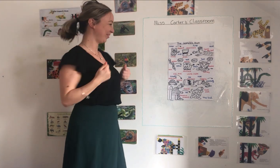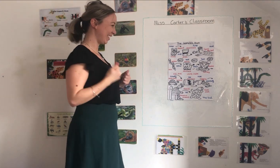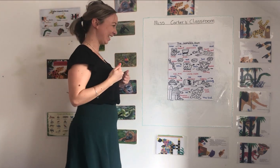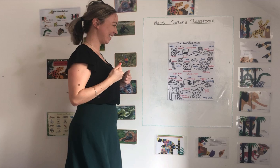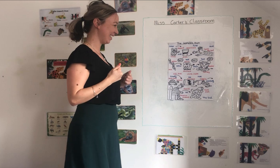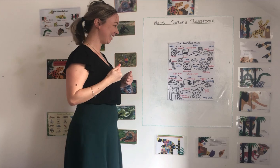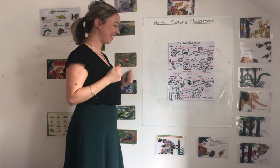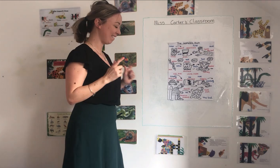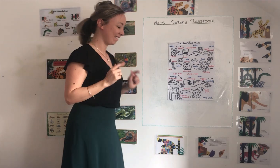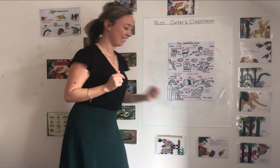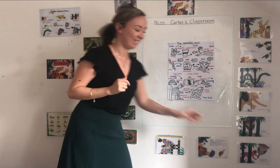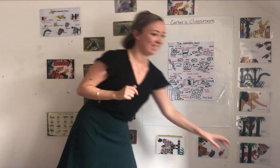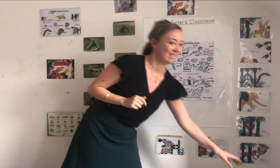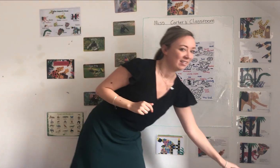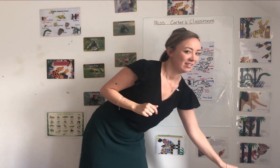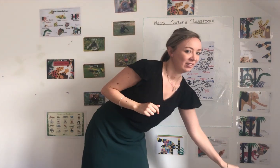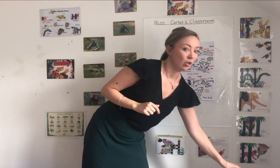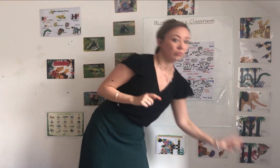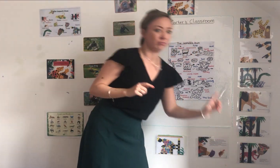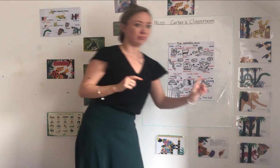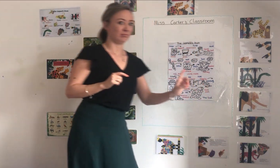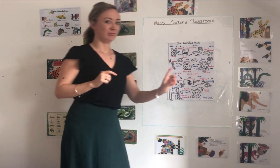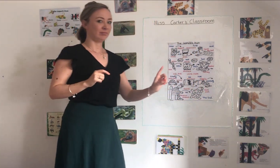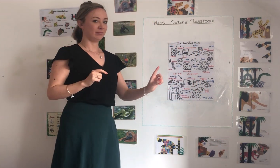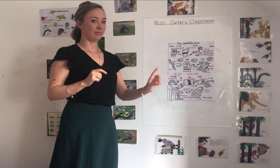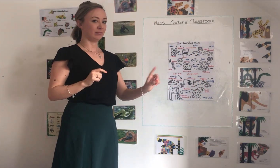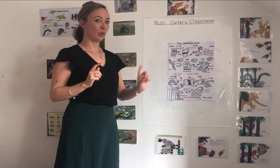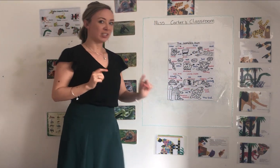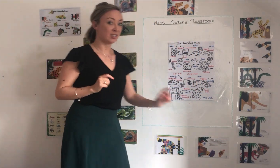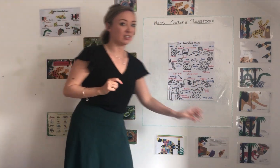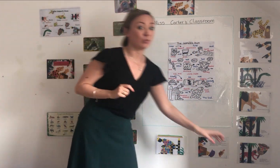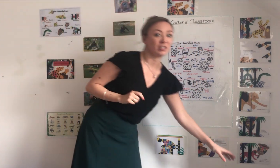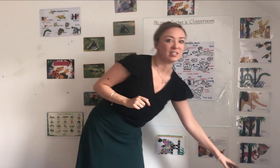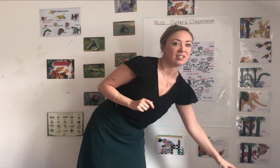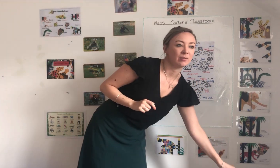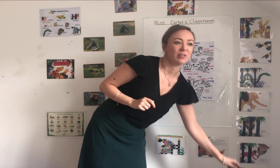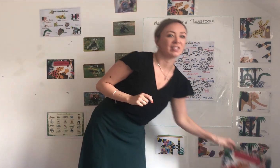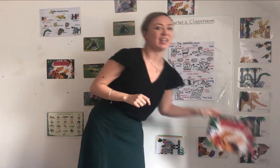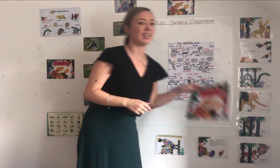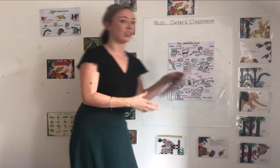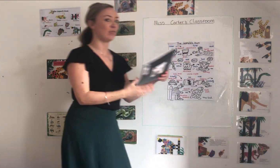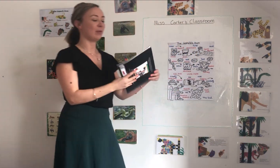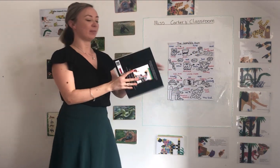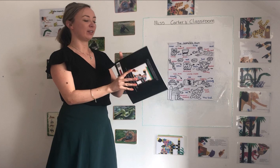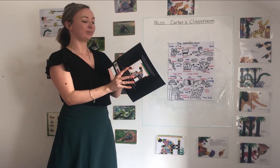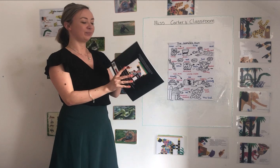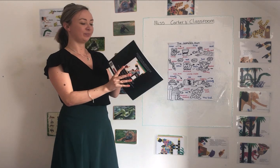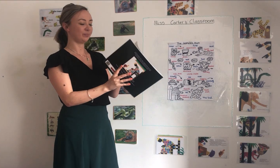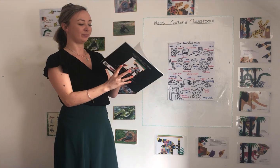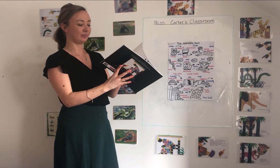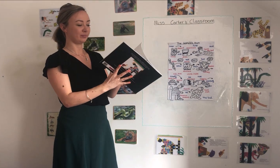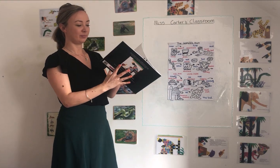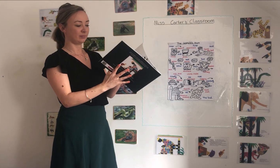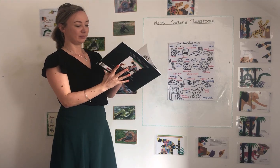Good. Oh, what did Acebo say? Can you remember?